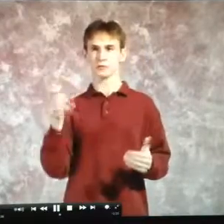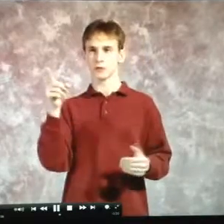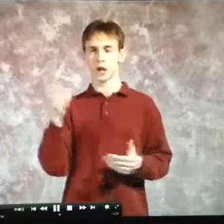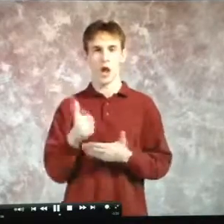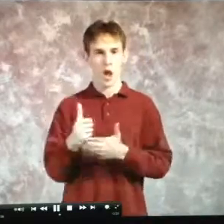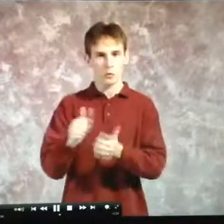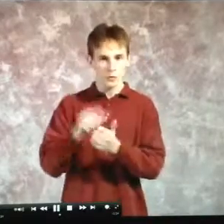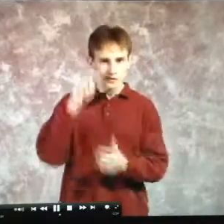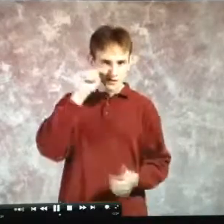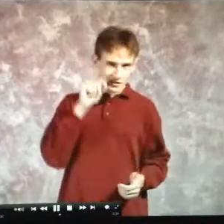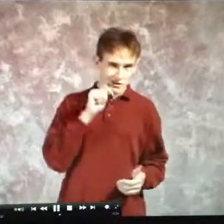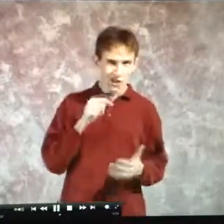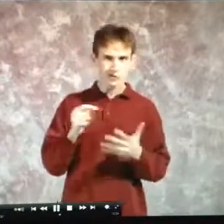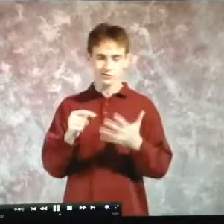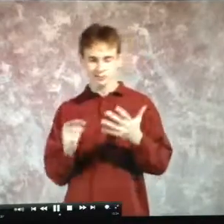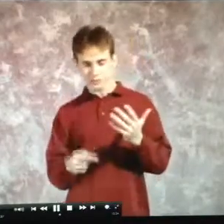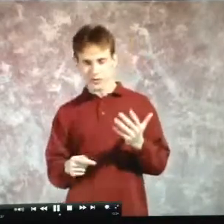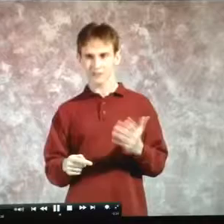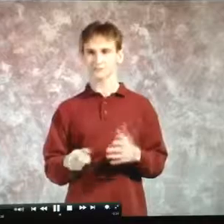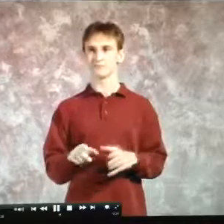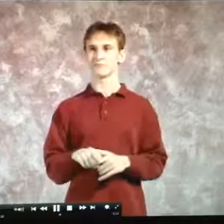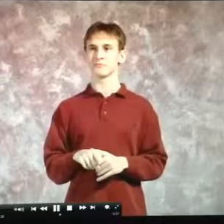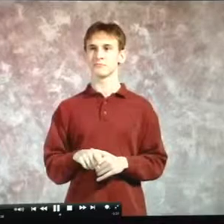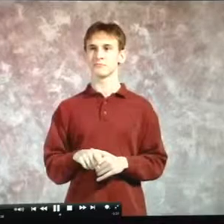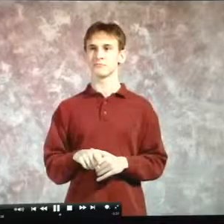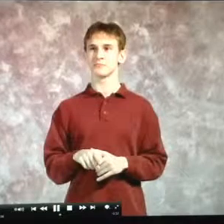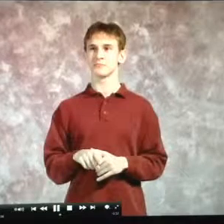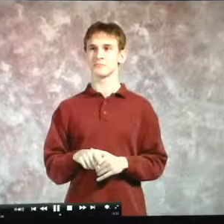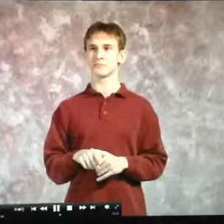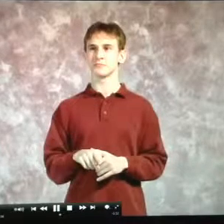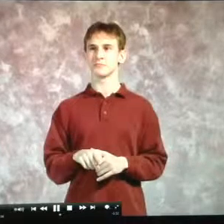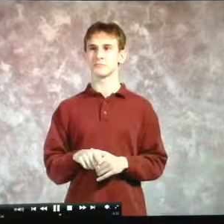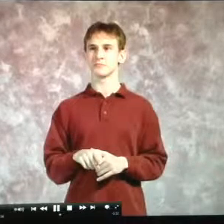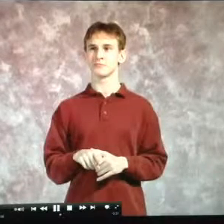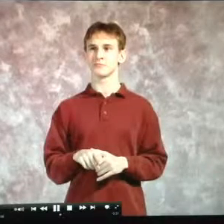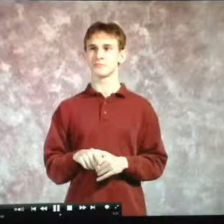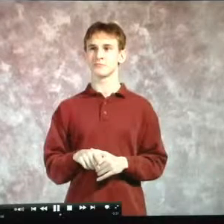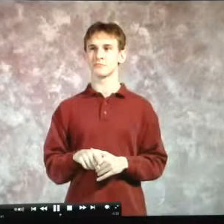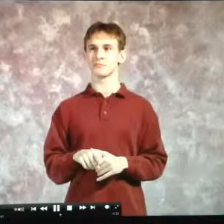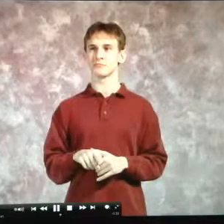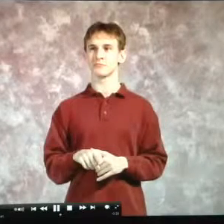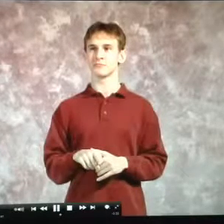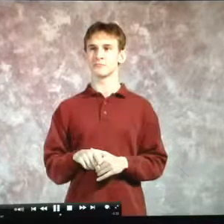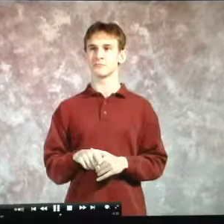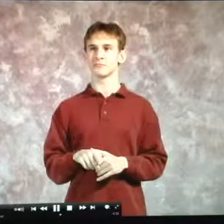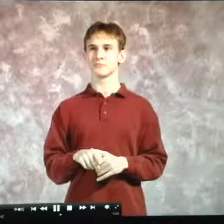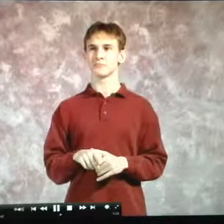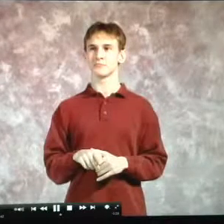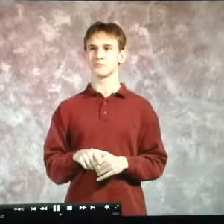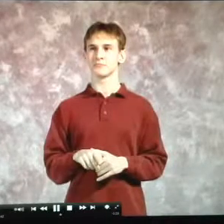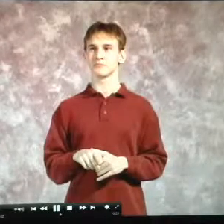And there was like some younger adults there to help with the teenagers.